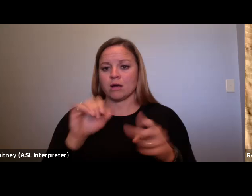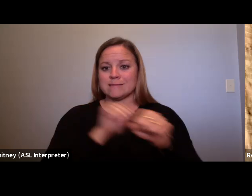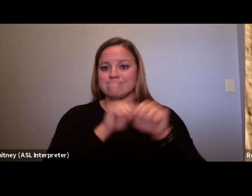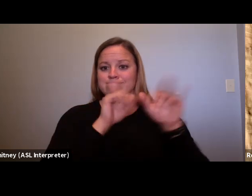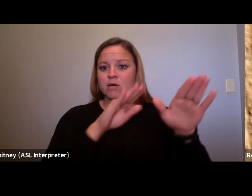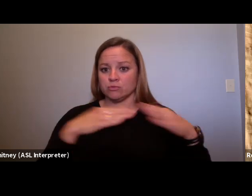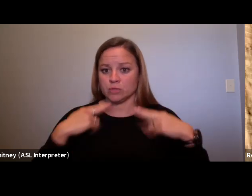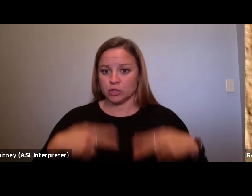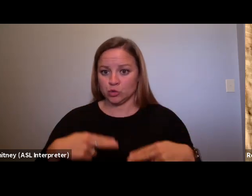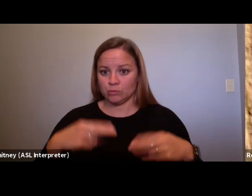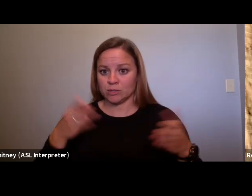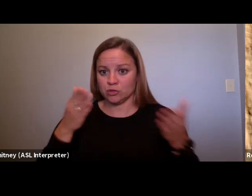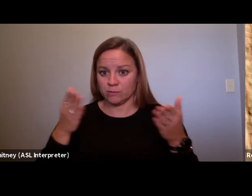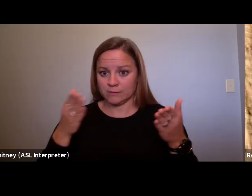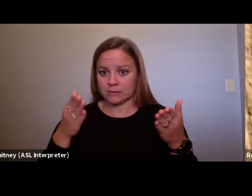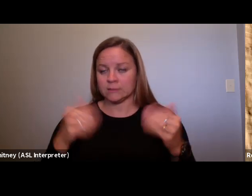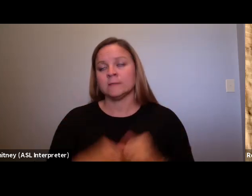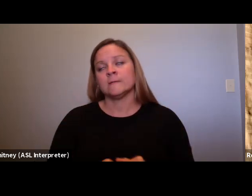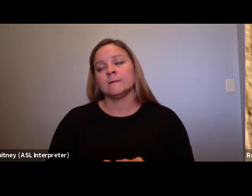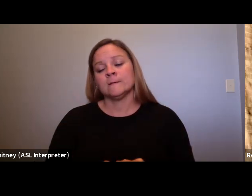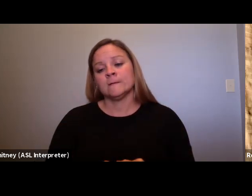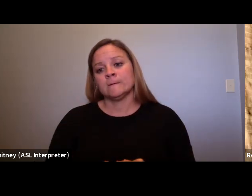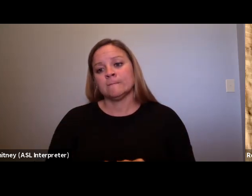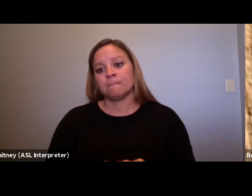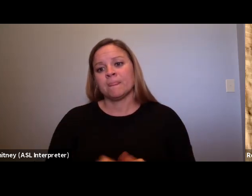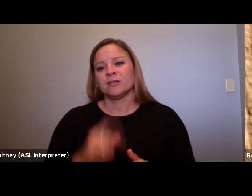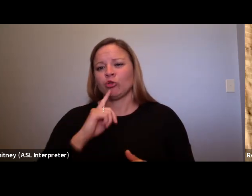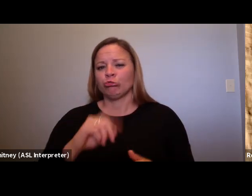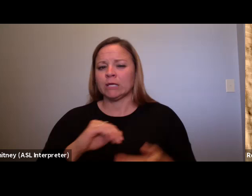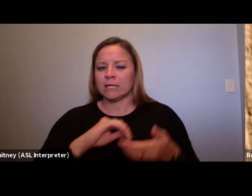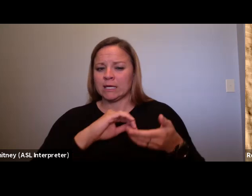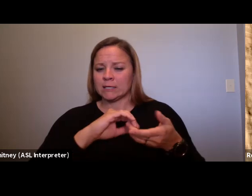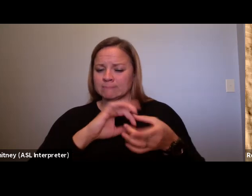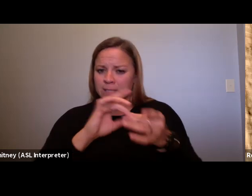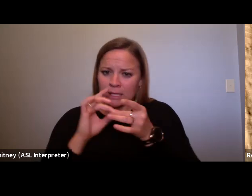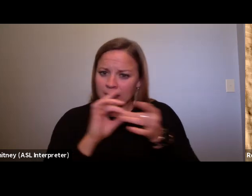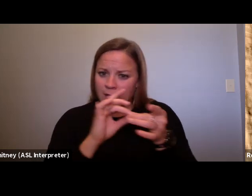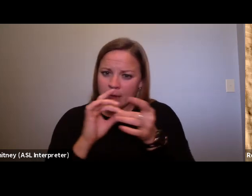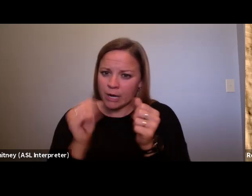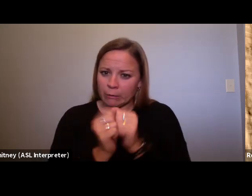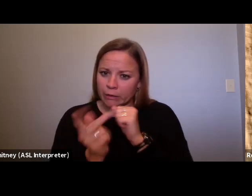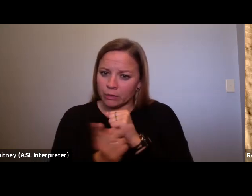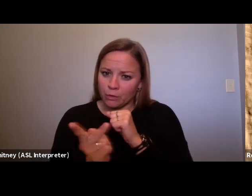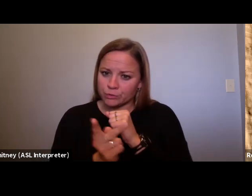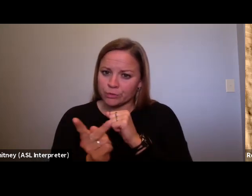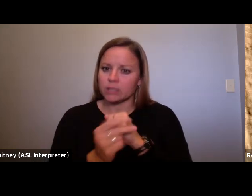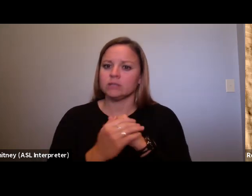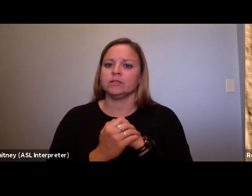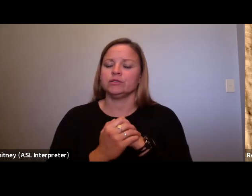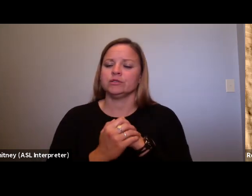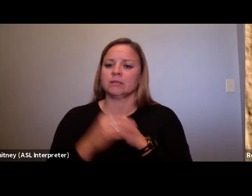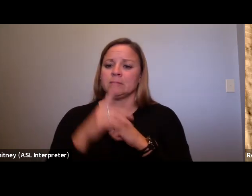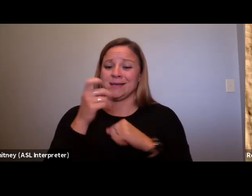Services. So really being able to collaborate with those organizations, because they